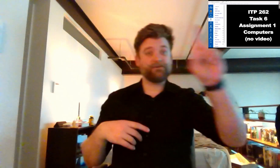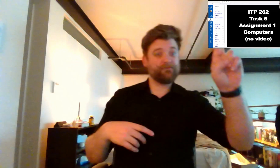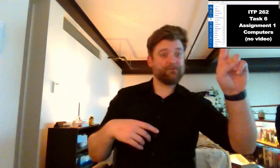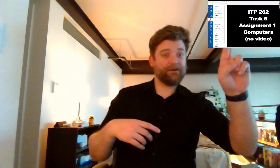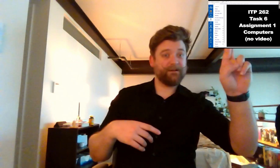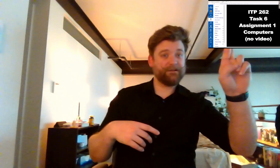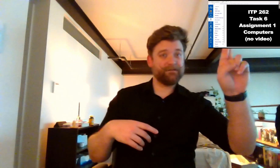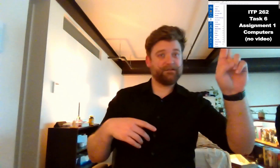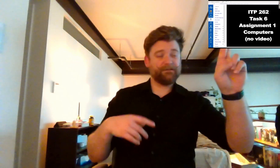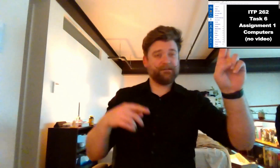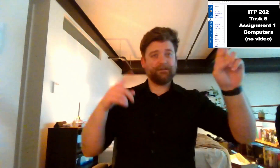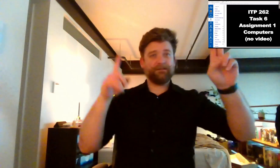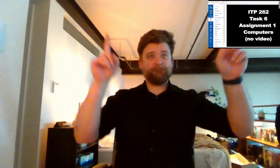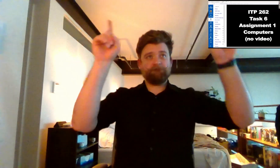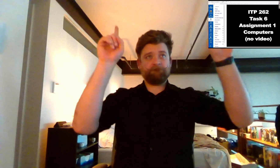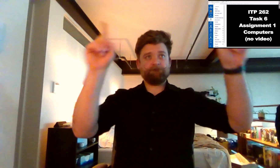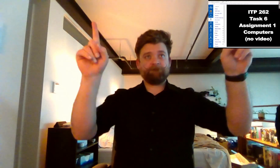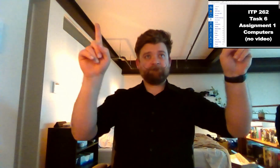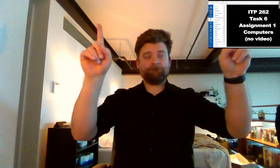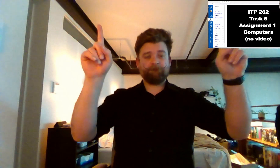paper.